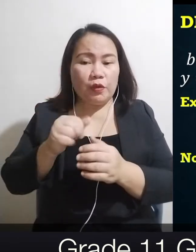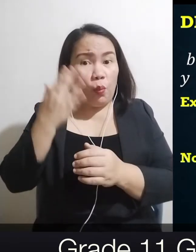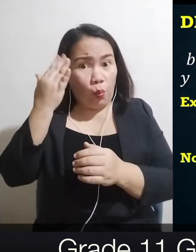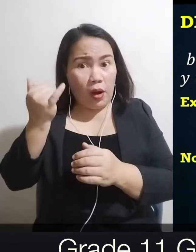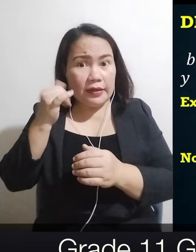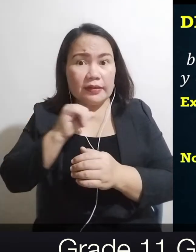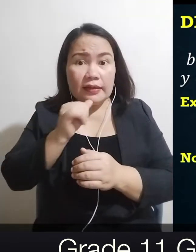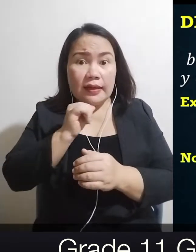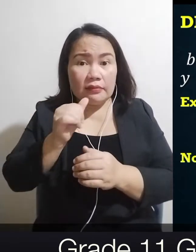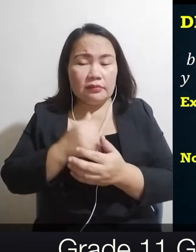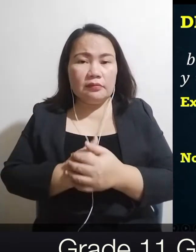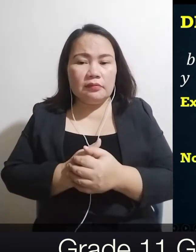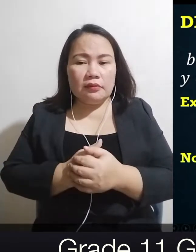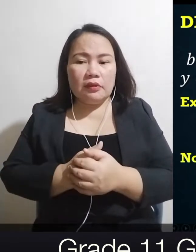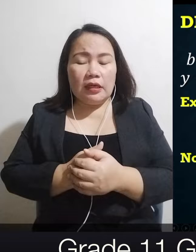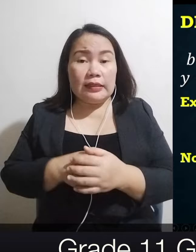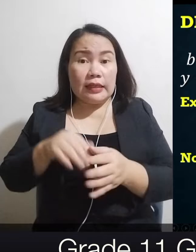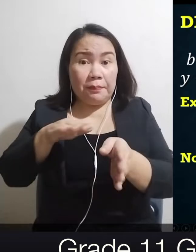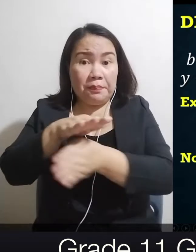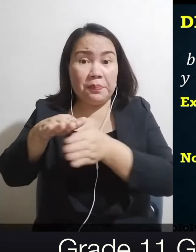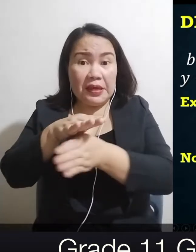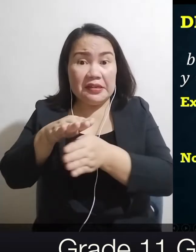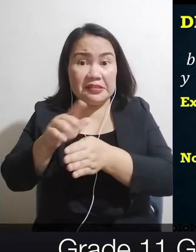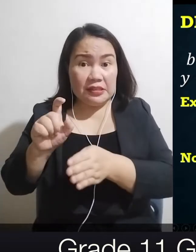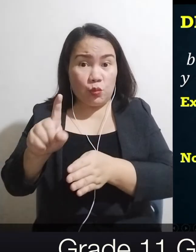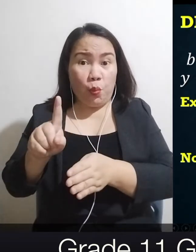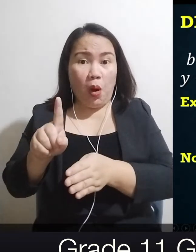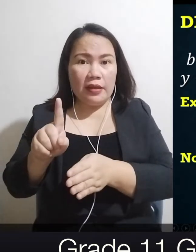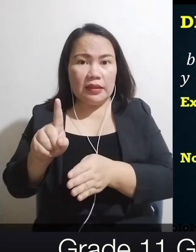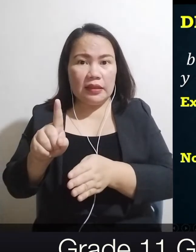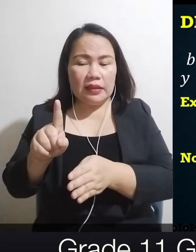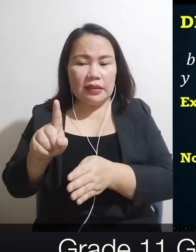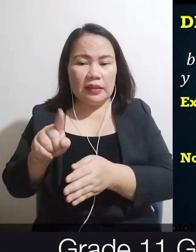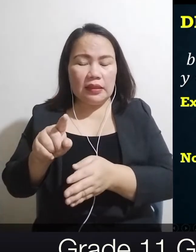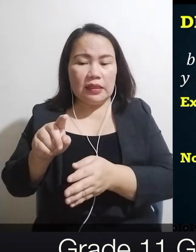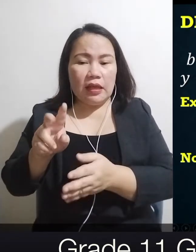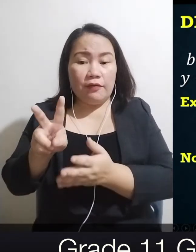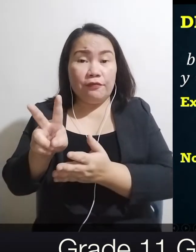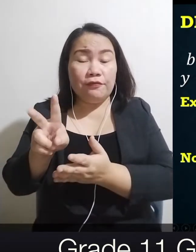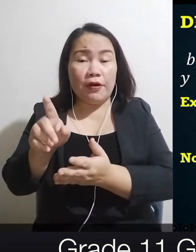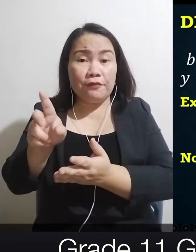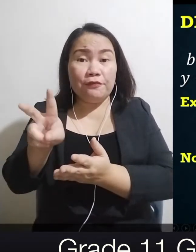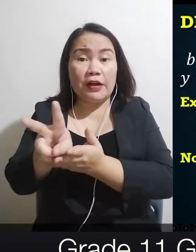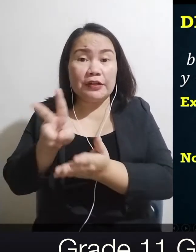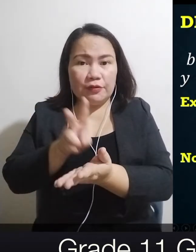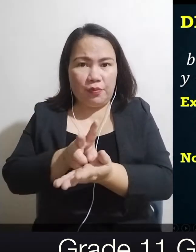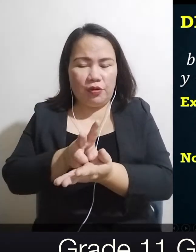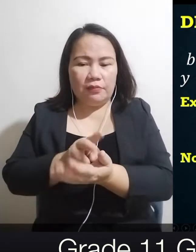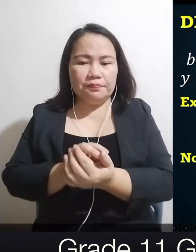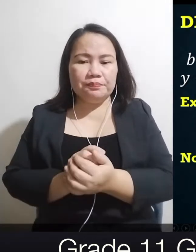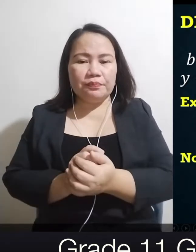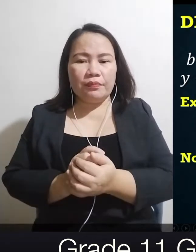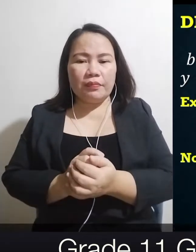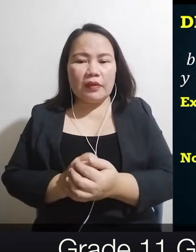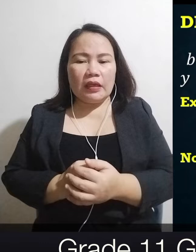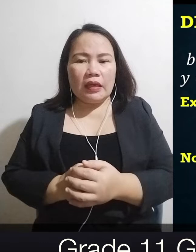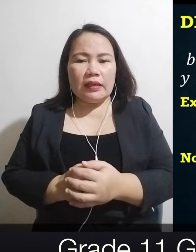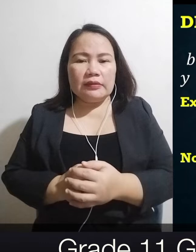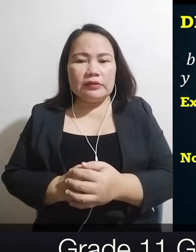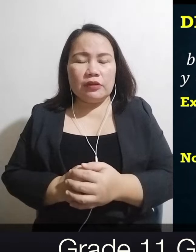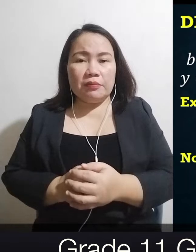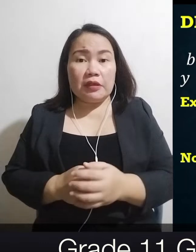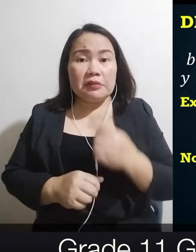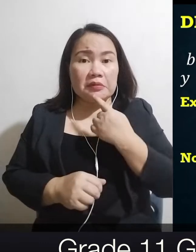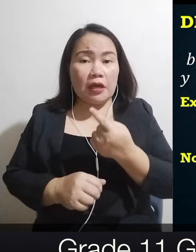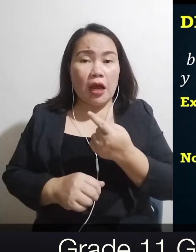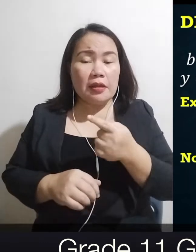function? Because yung base natin is variable. So, hindi siya exponential function. F